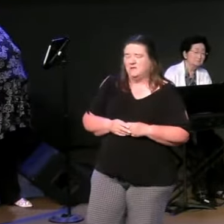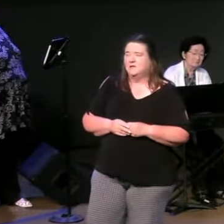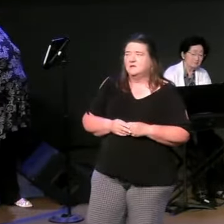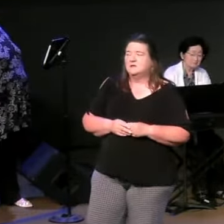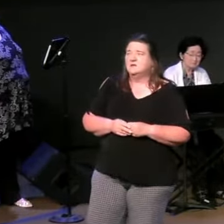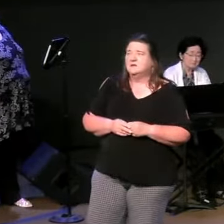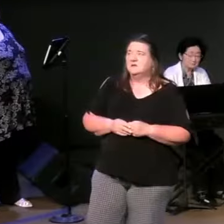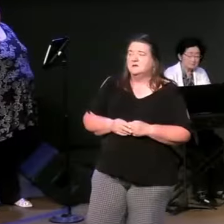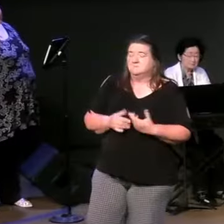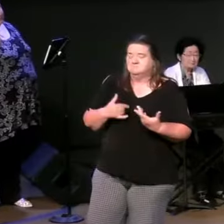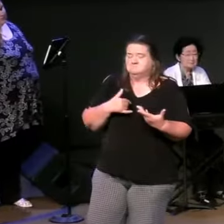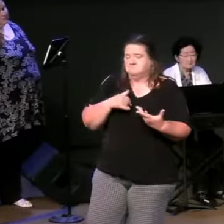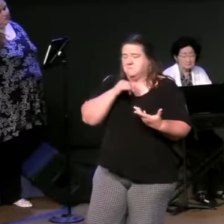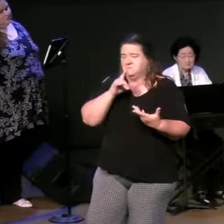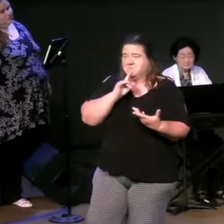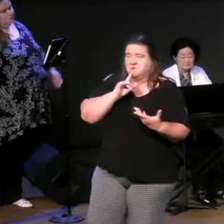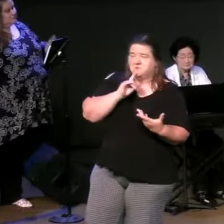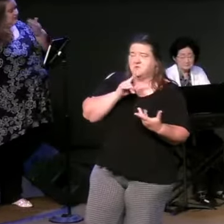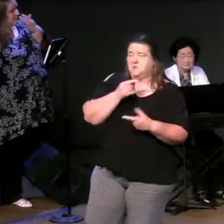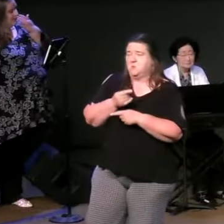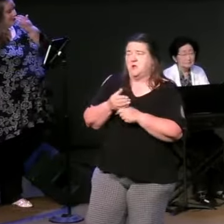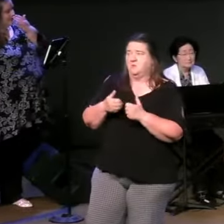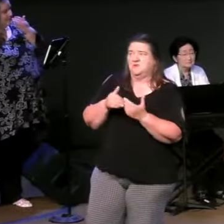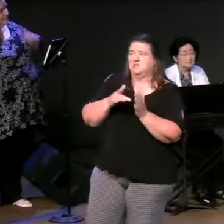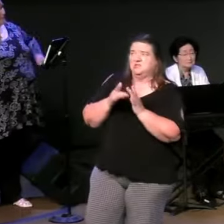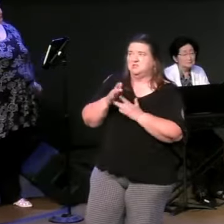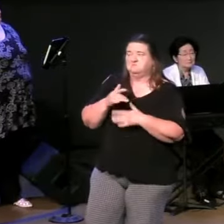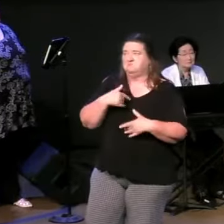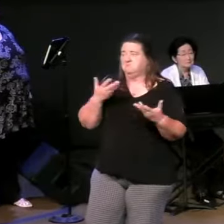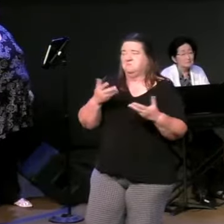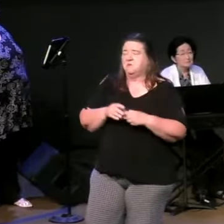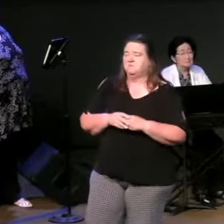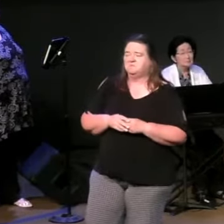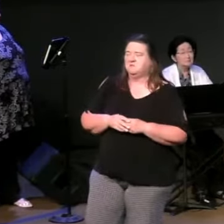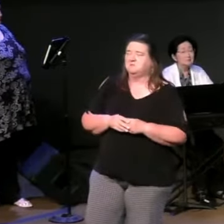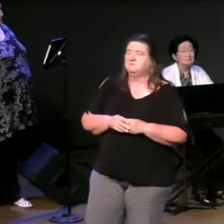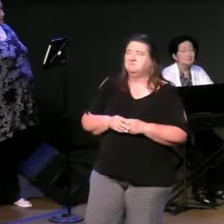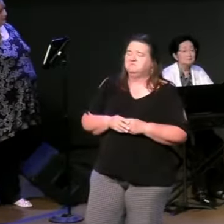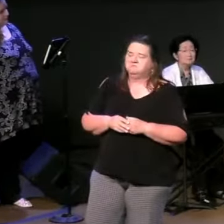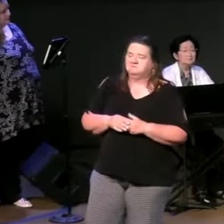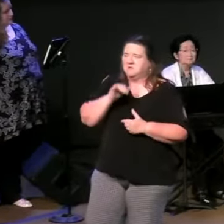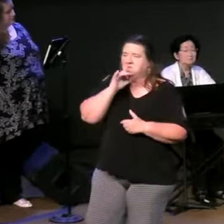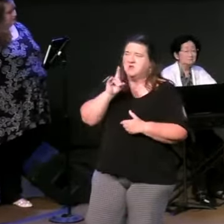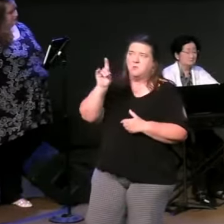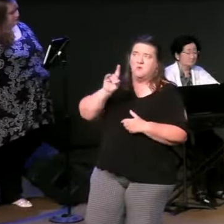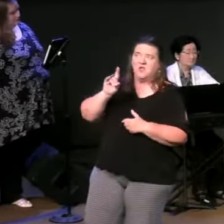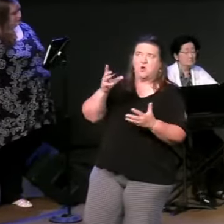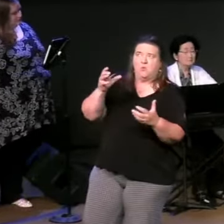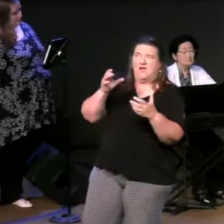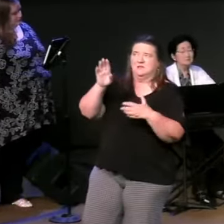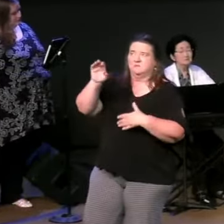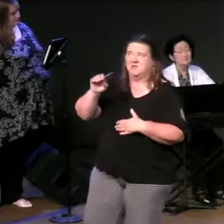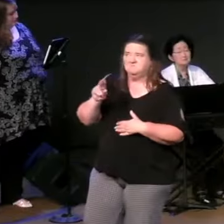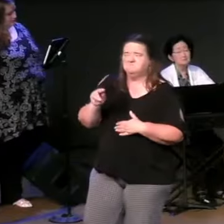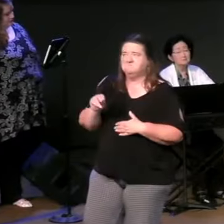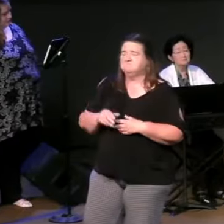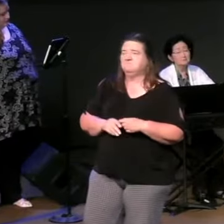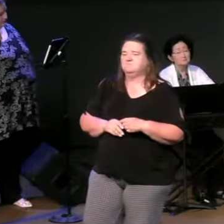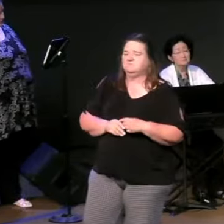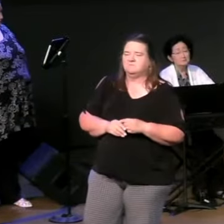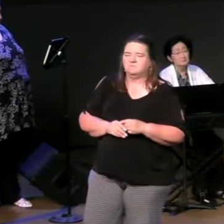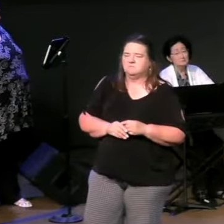Maybe I'm not all the way right with Jesus. Maybe I'm not where I want to be.